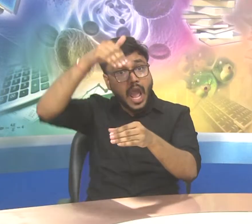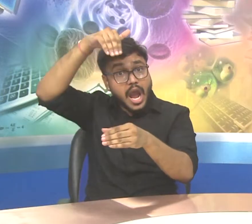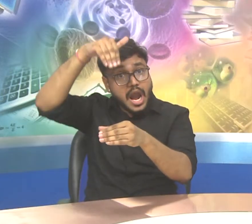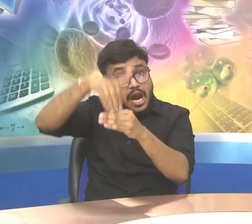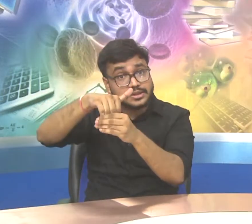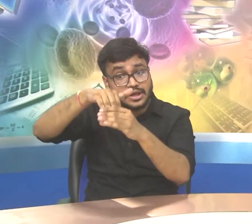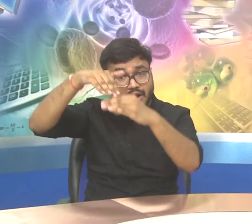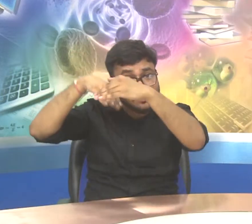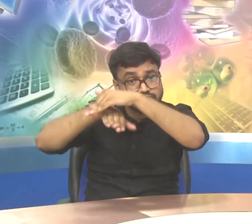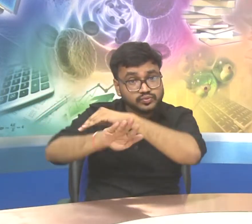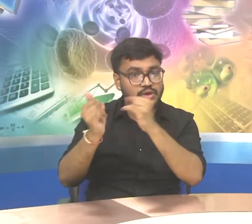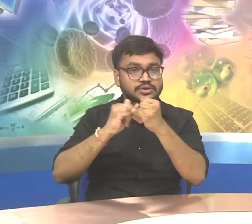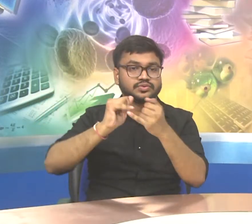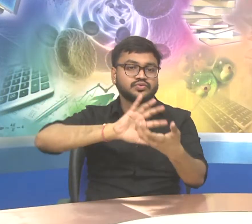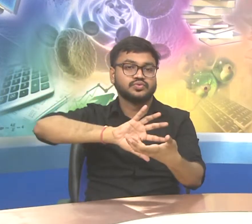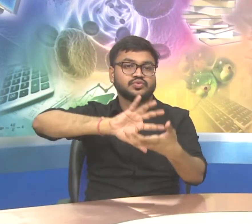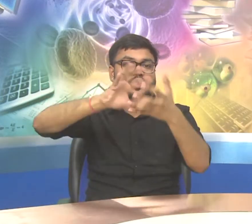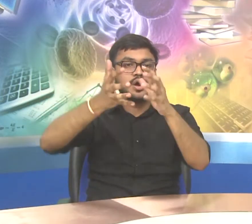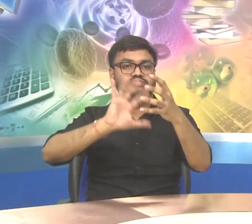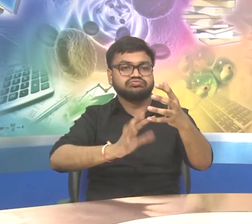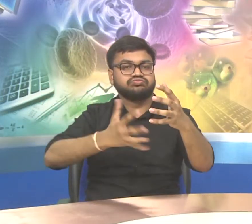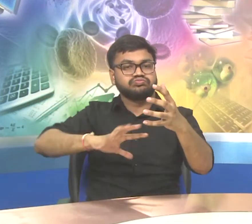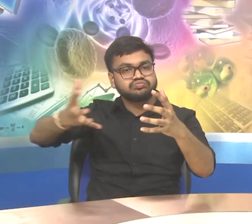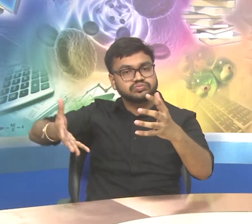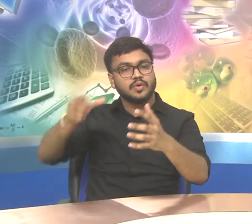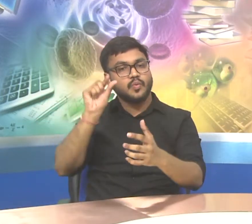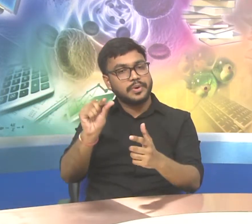As you can see on the screen, there is a picture,